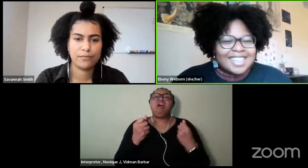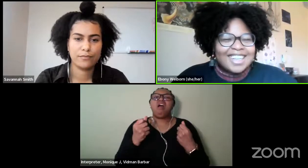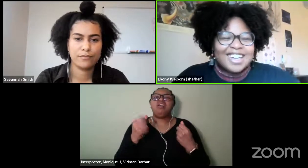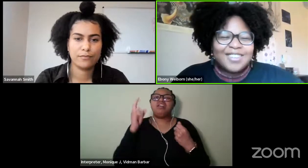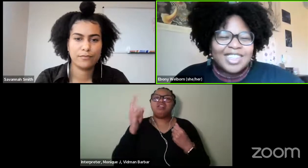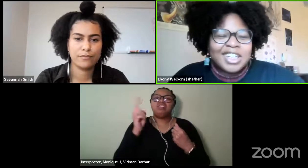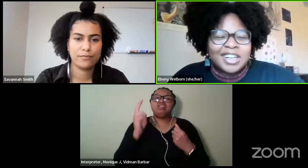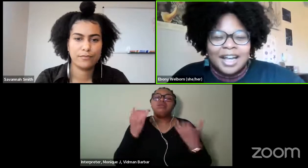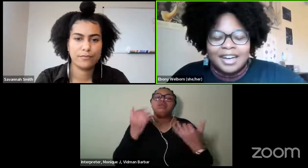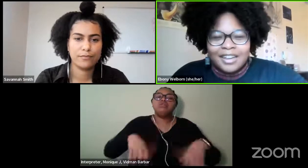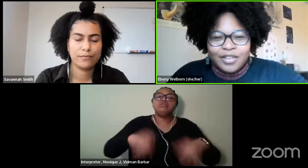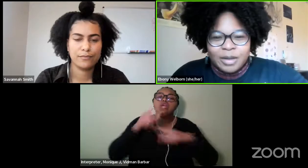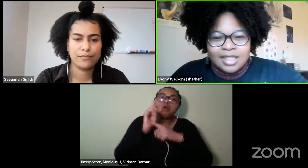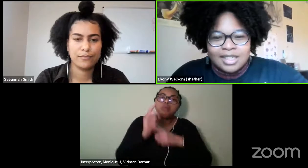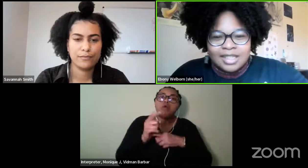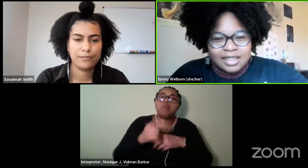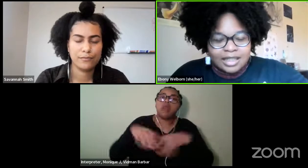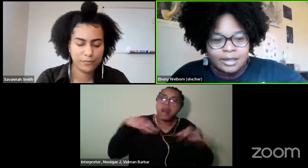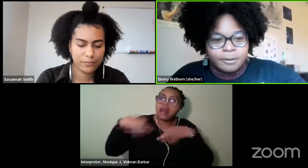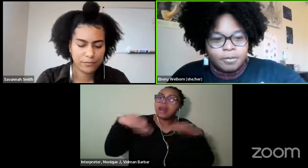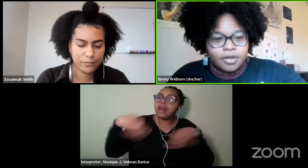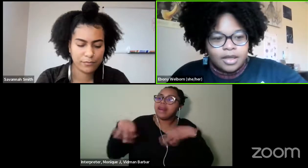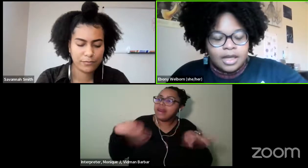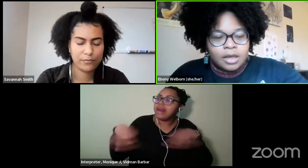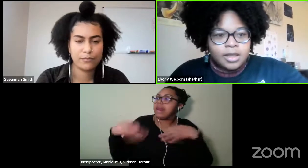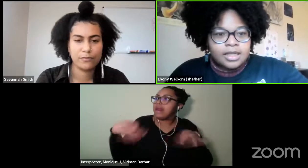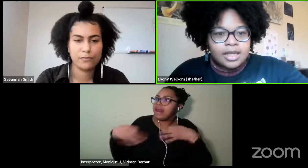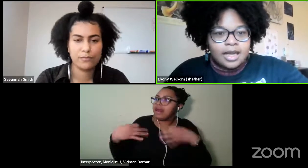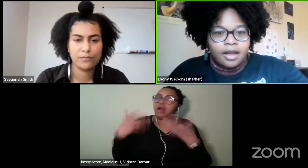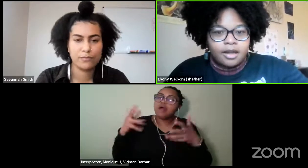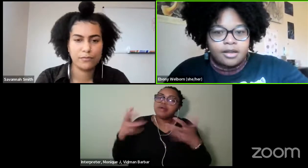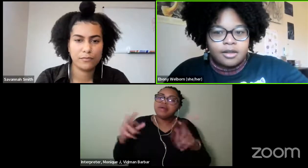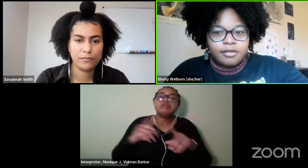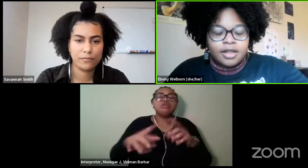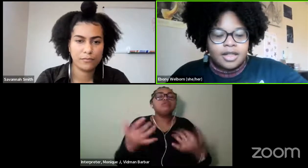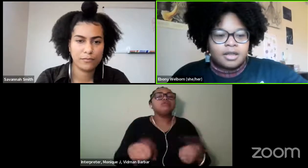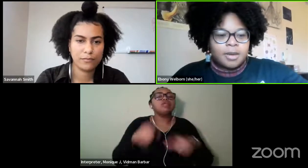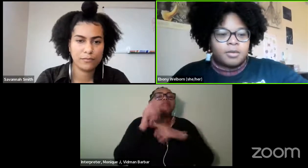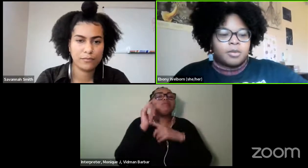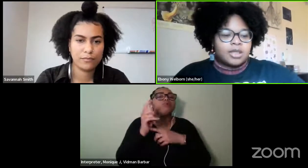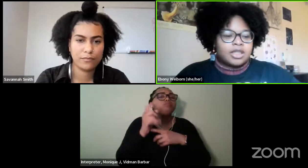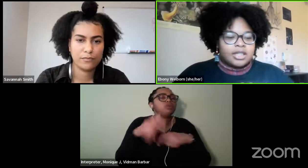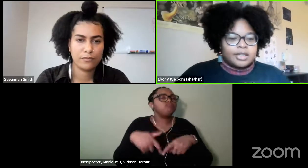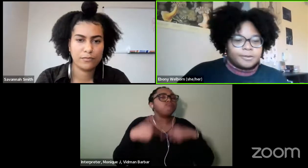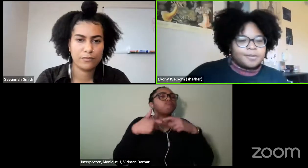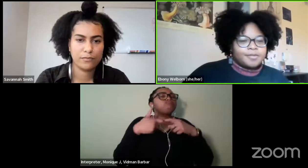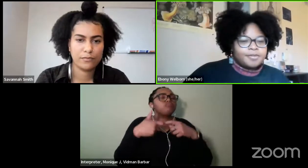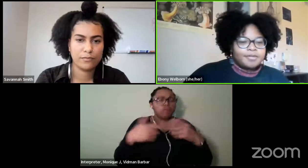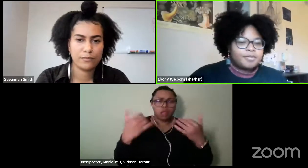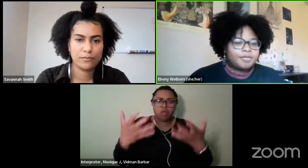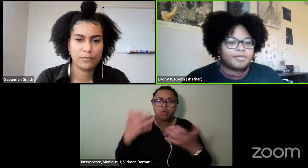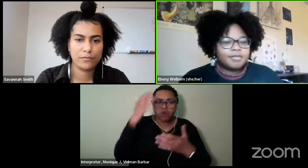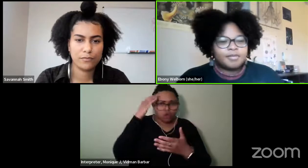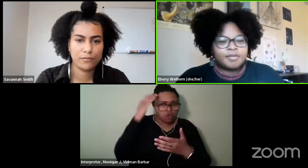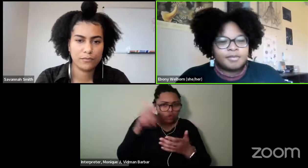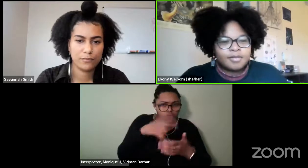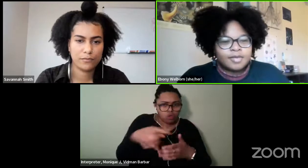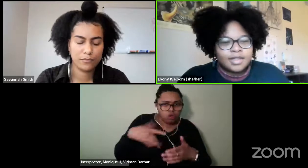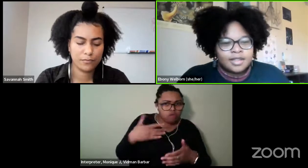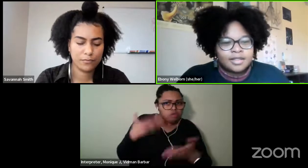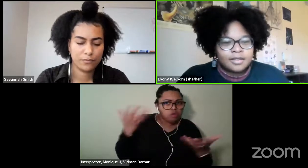little bit. We shared a lot of information. Yeah, I want to see how y'all are feeling about what we shared.